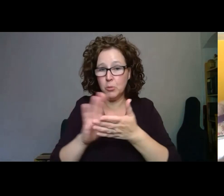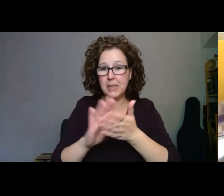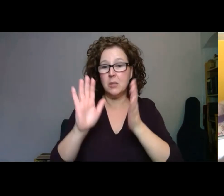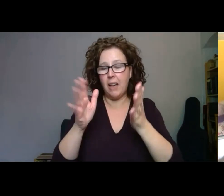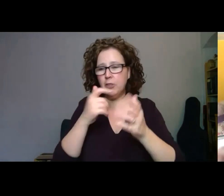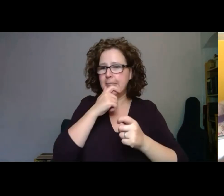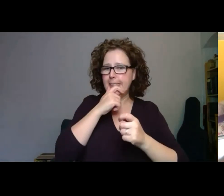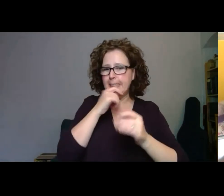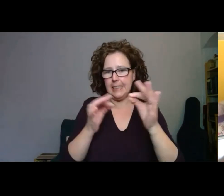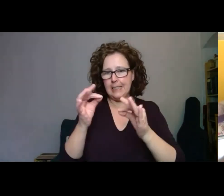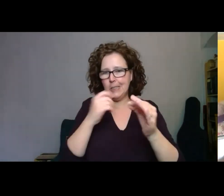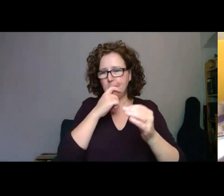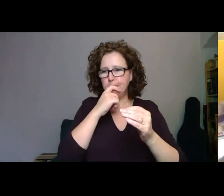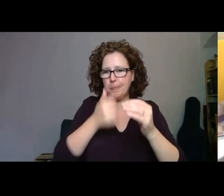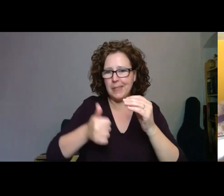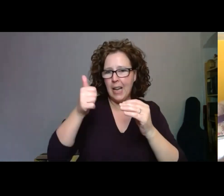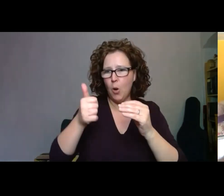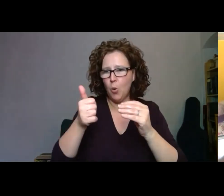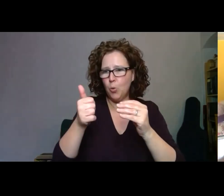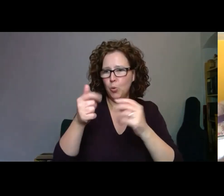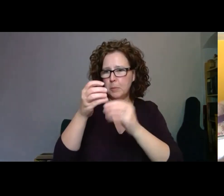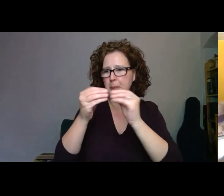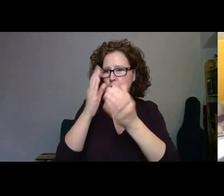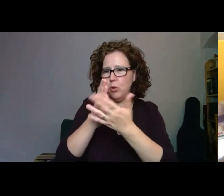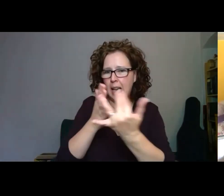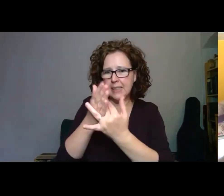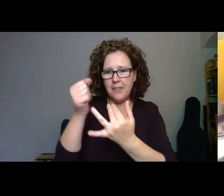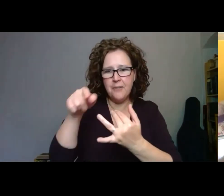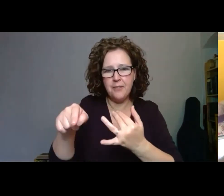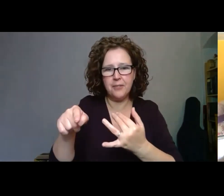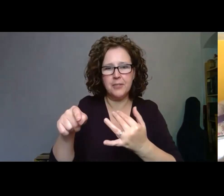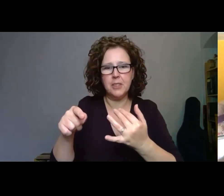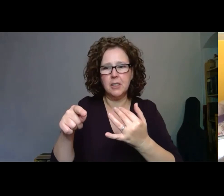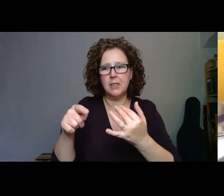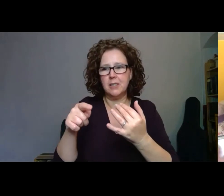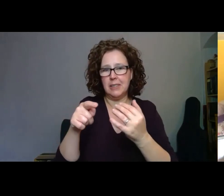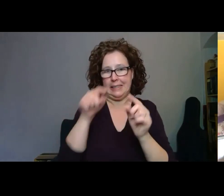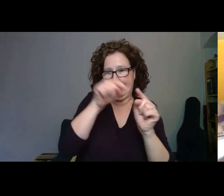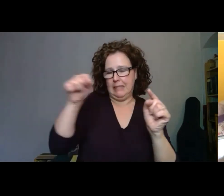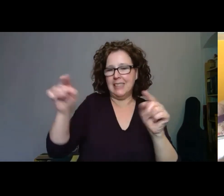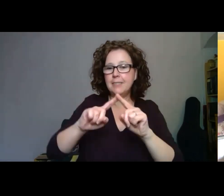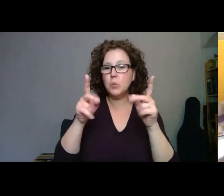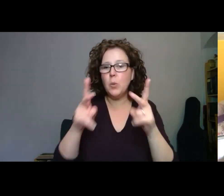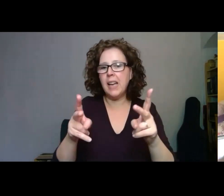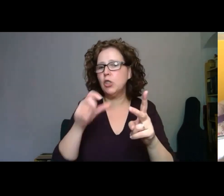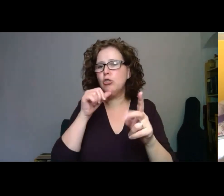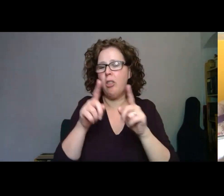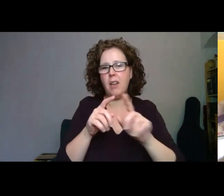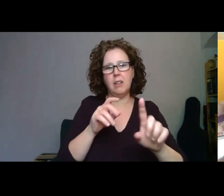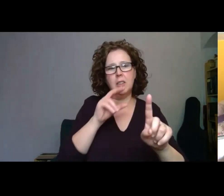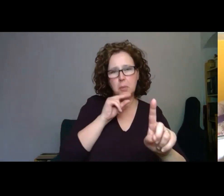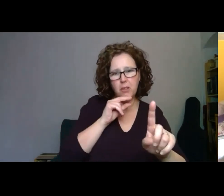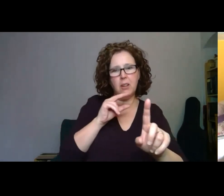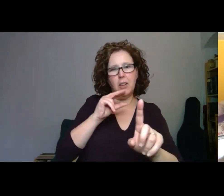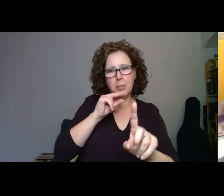strategies so to make that piece accessible in other ways, not throughout the piece describing it.